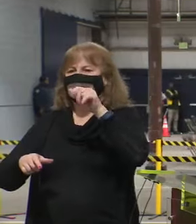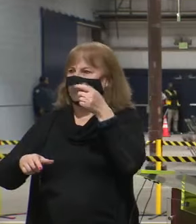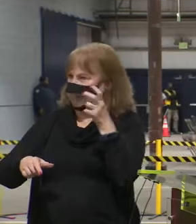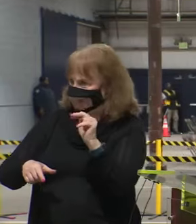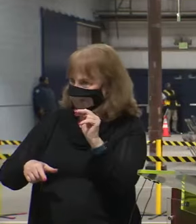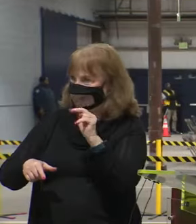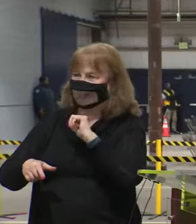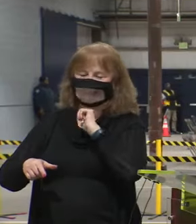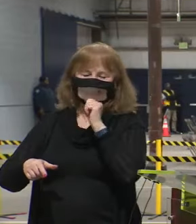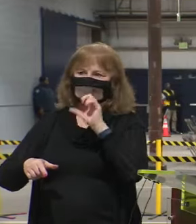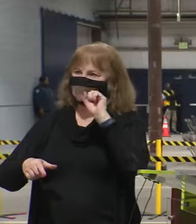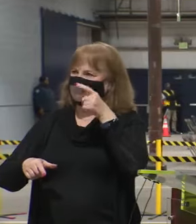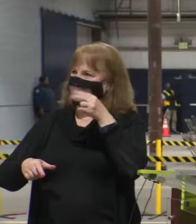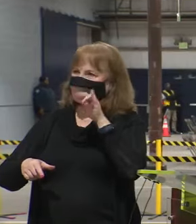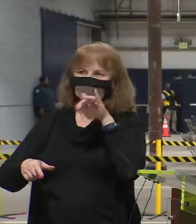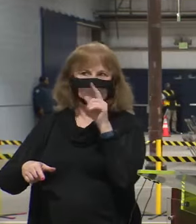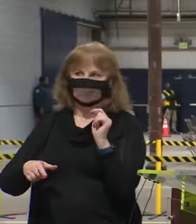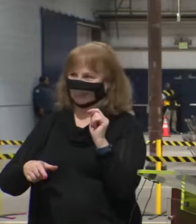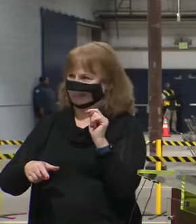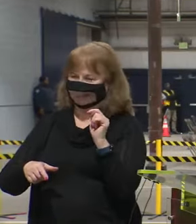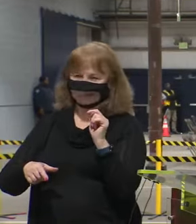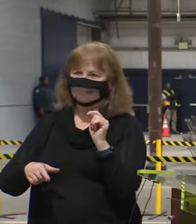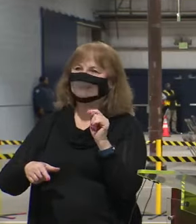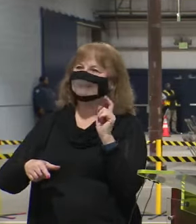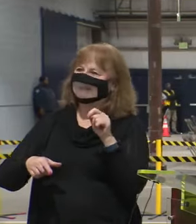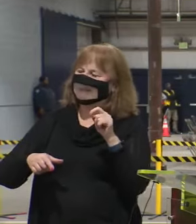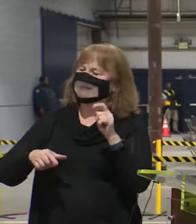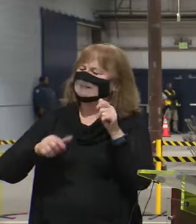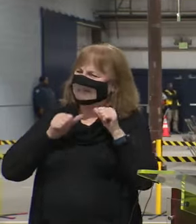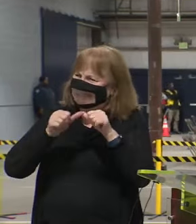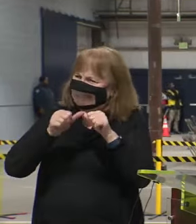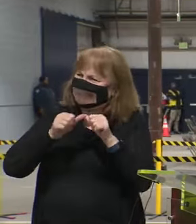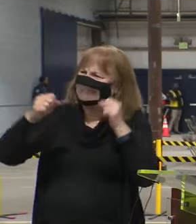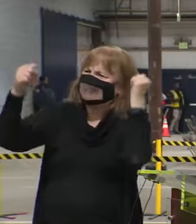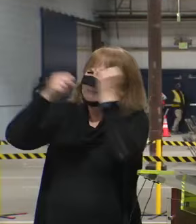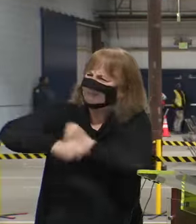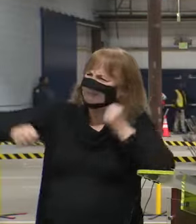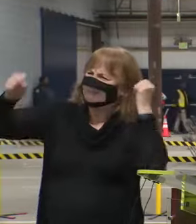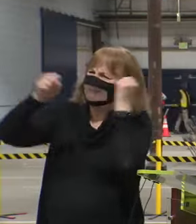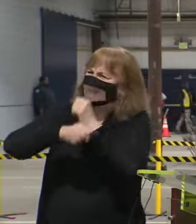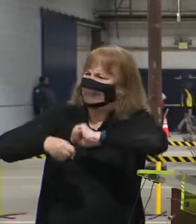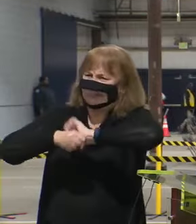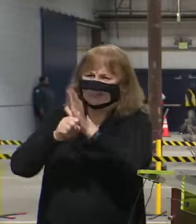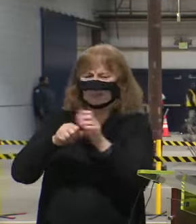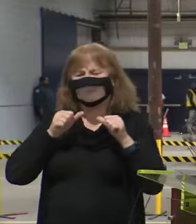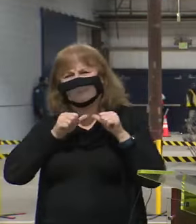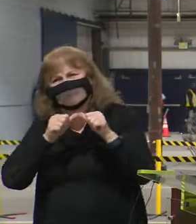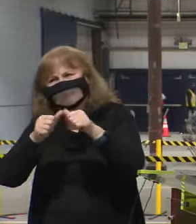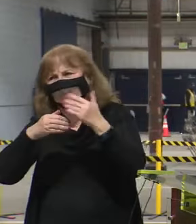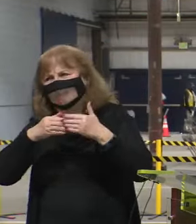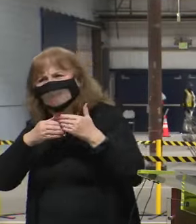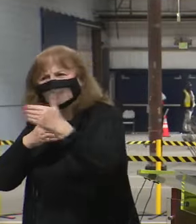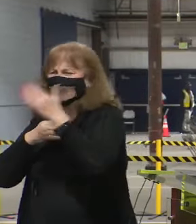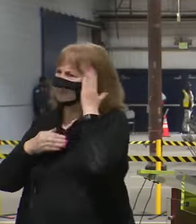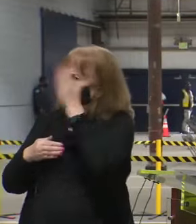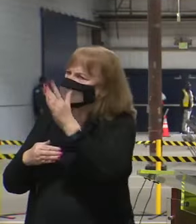and not a sprint. We will continue our battle against COVID for the foreseeable future. We